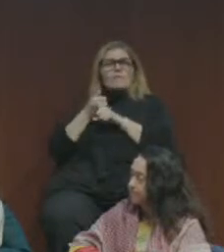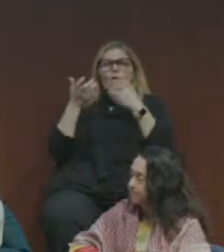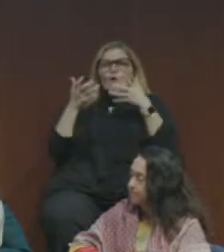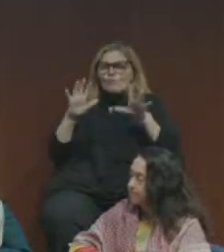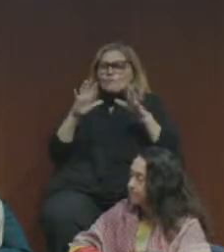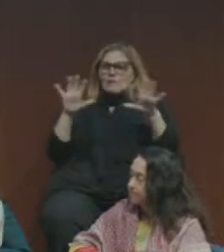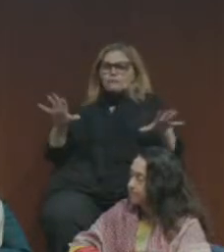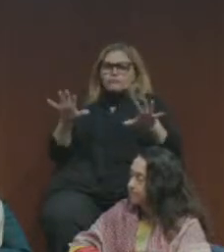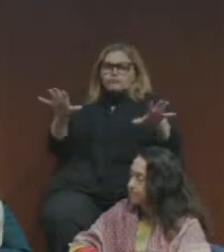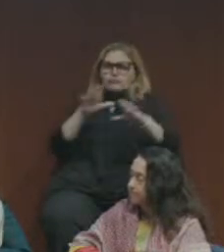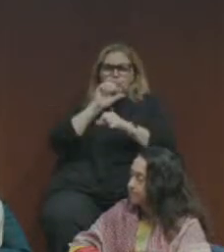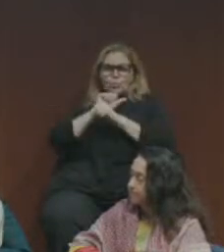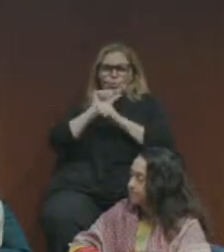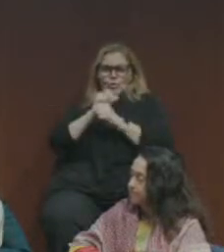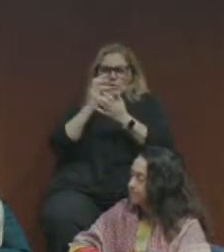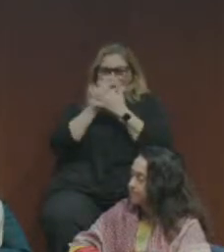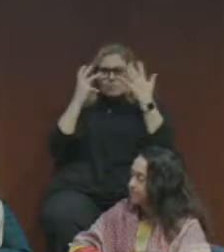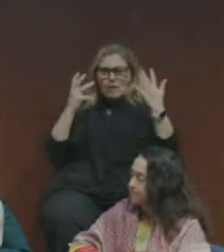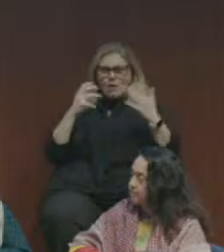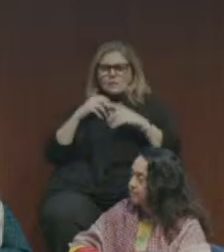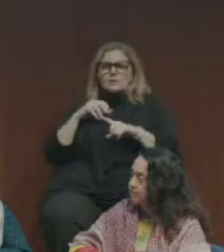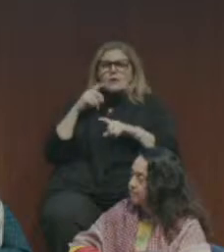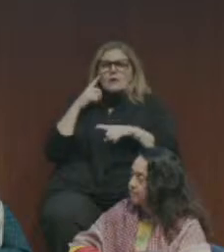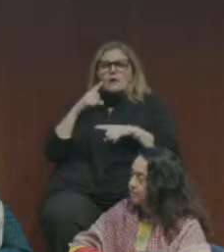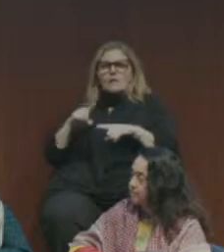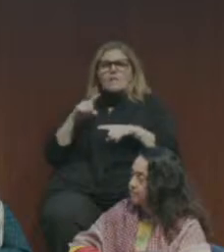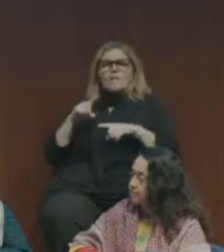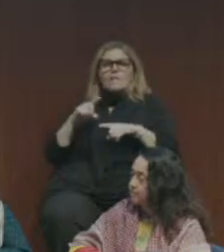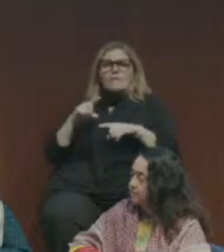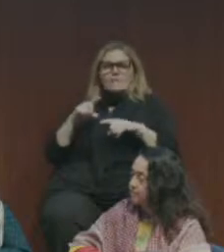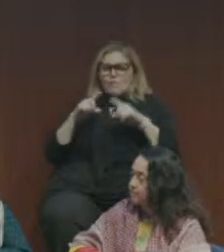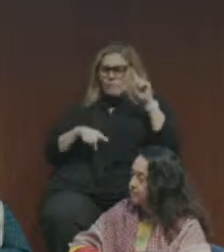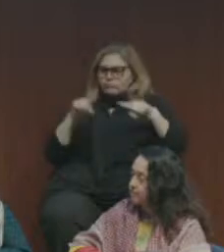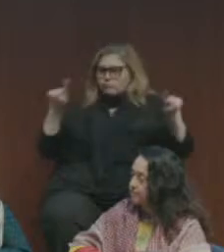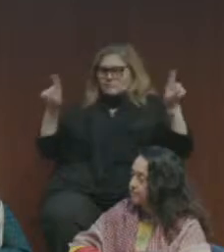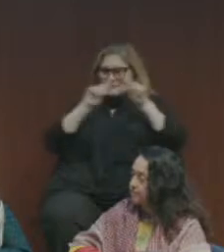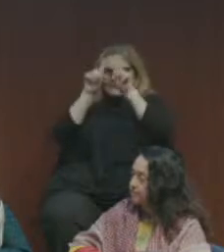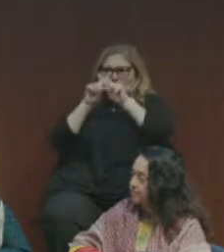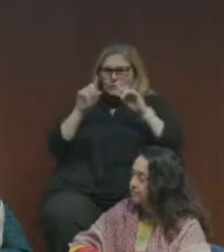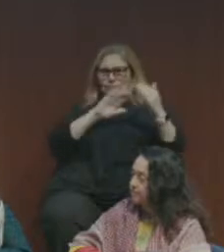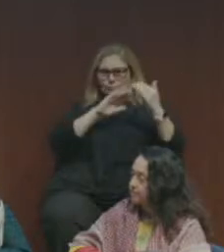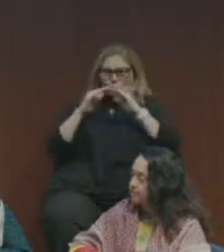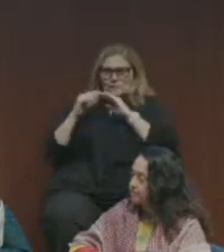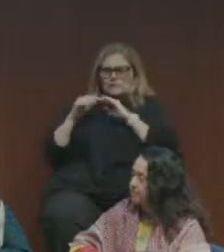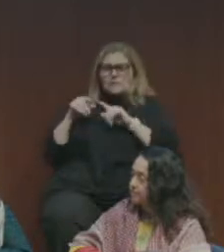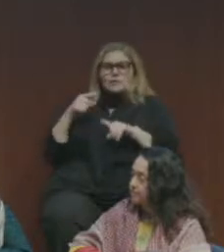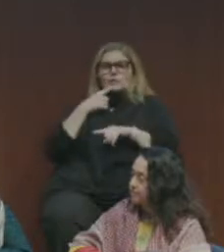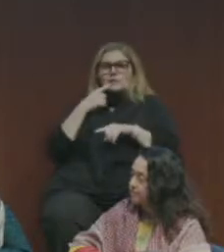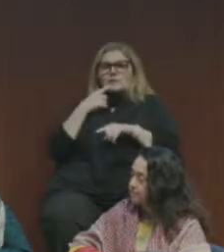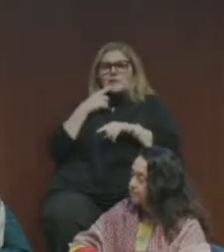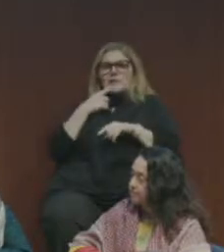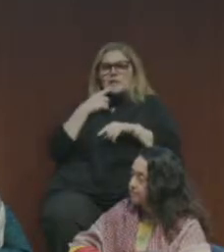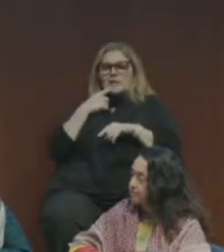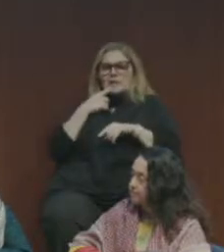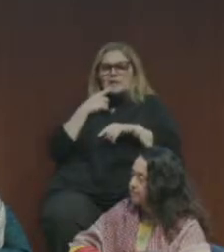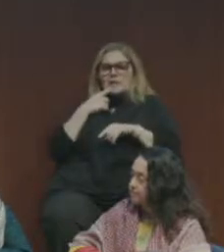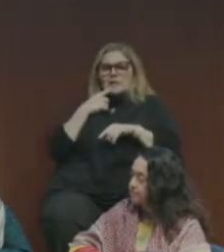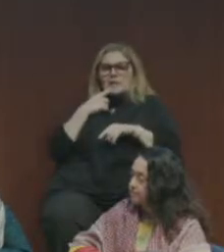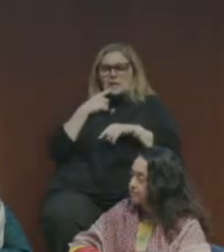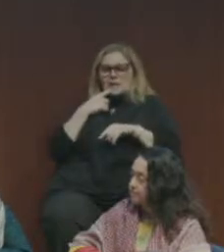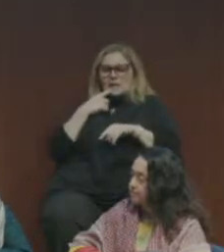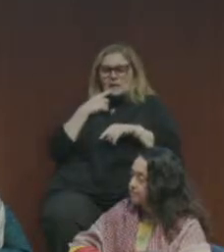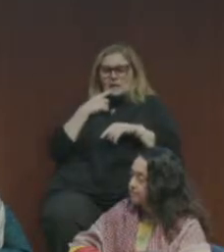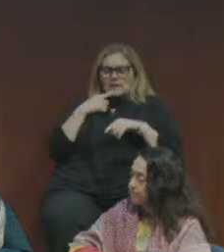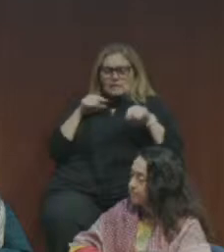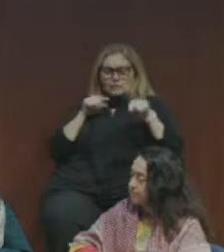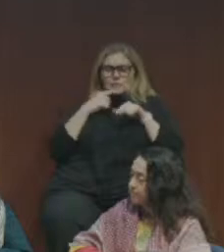a lot of work for multiple communities on campus. So she says, and I'll just read from